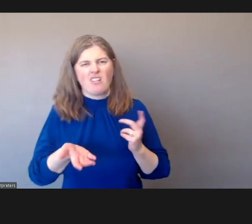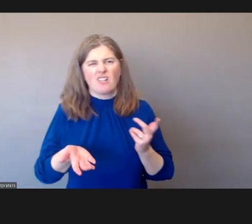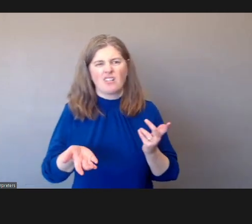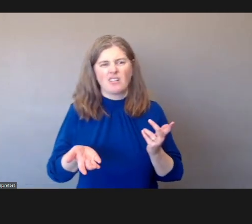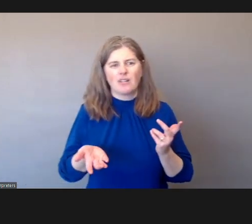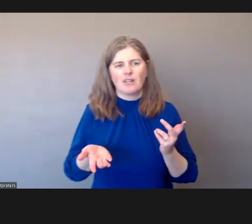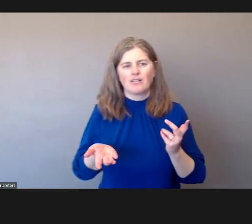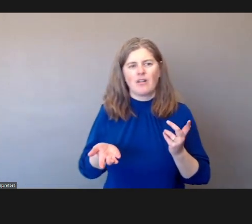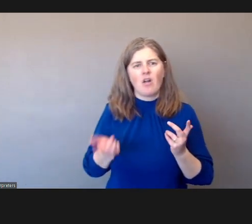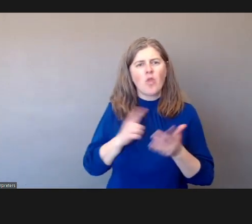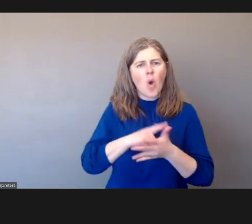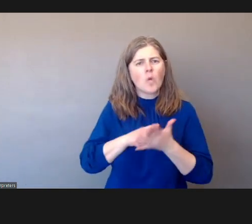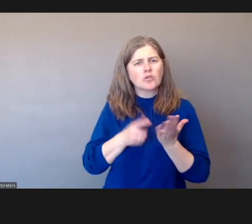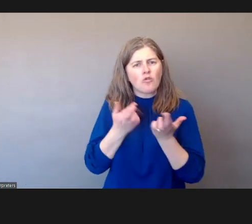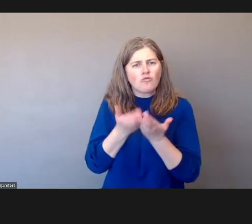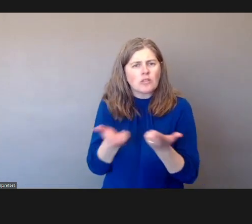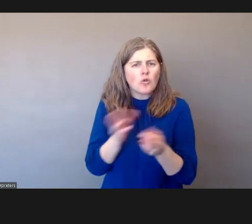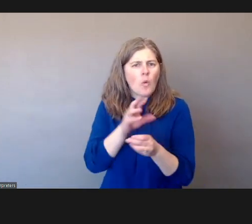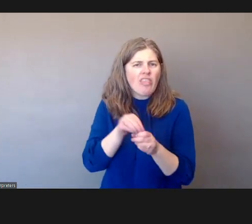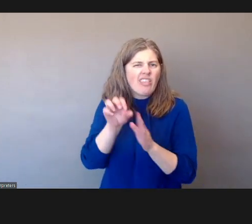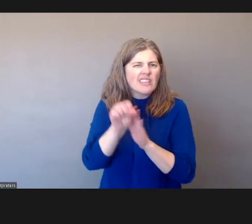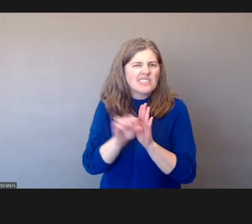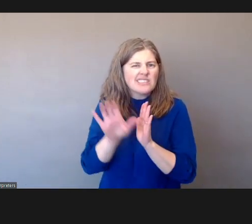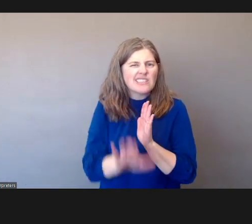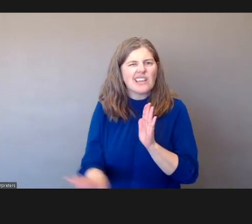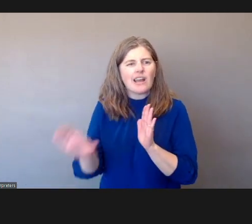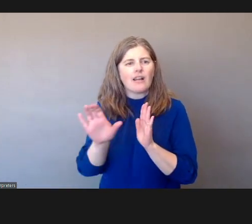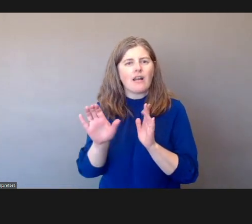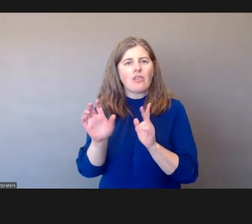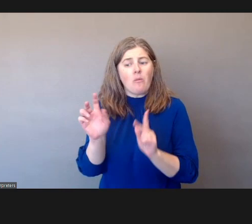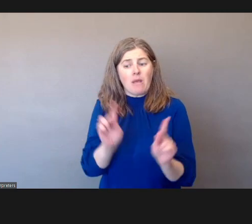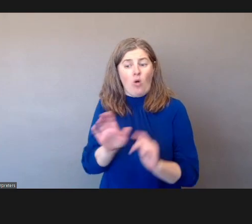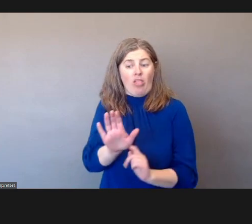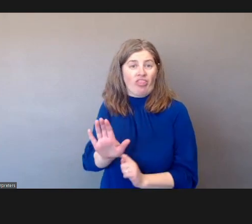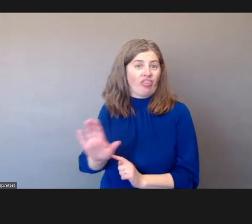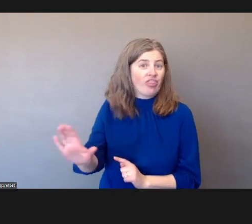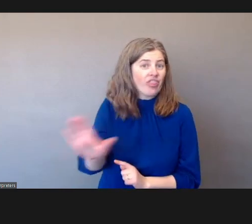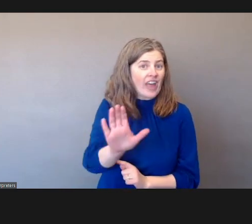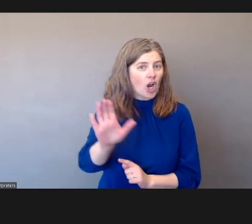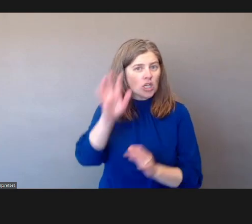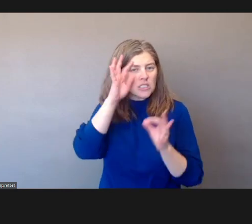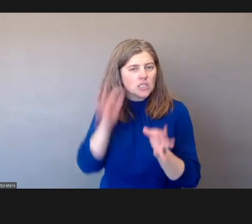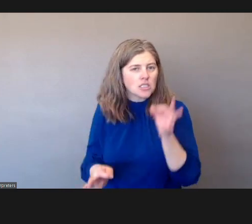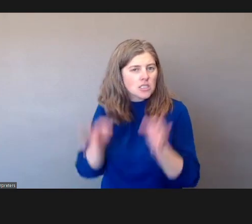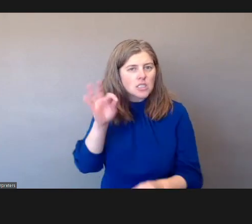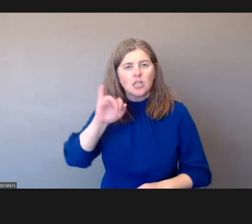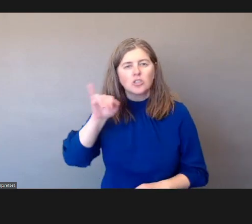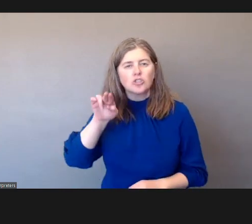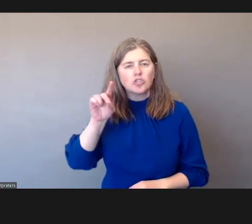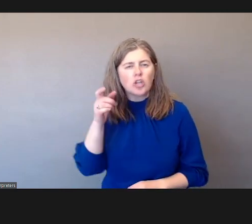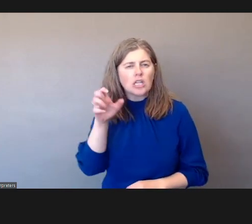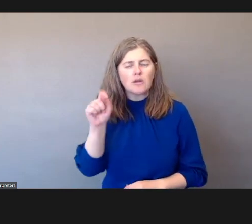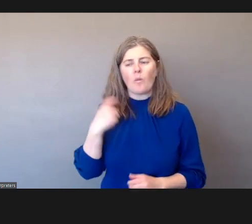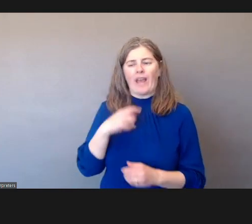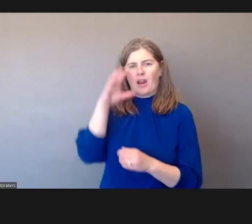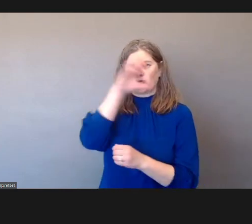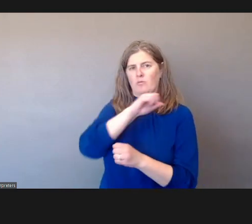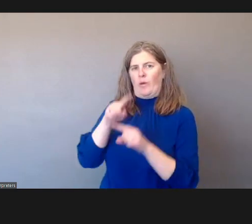are sort of resources in our state, like the people's good judgment, that we should assume we can count on as